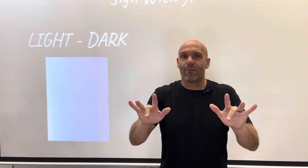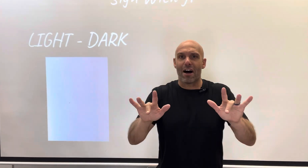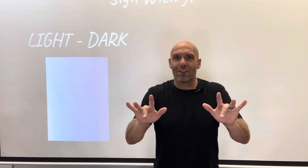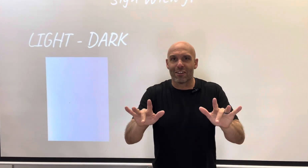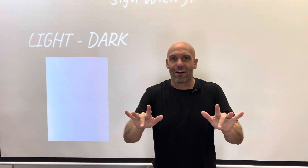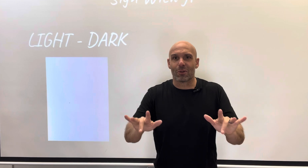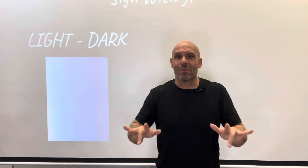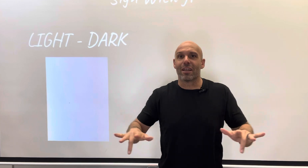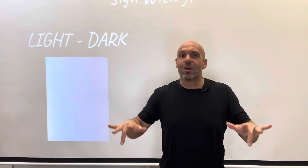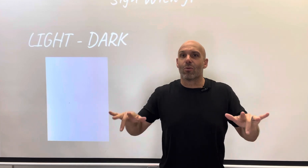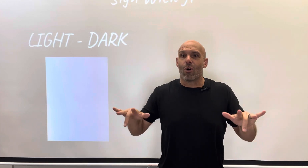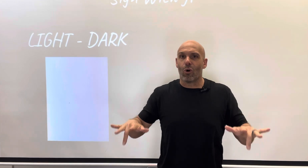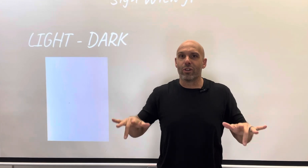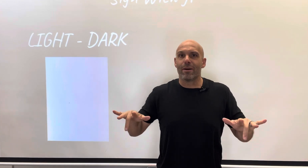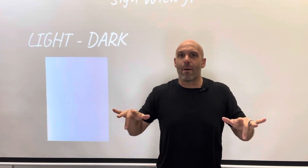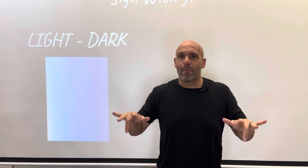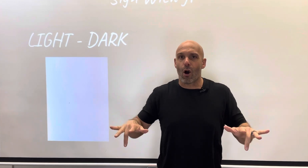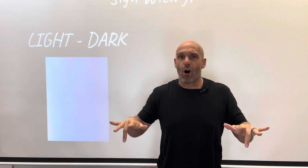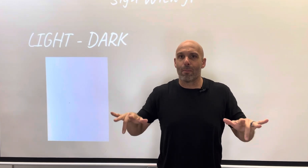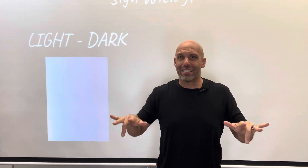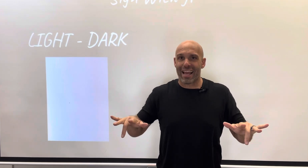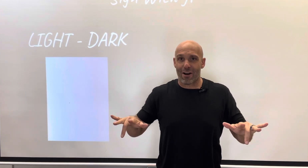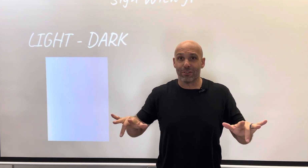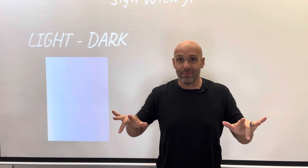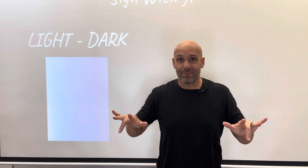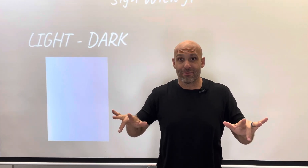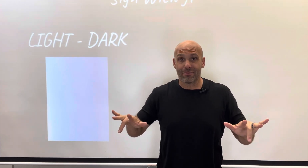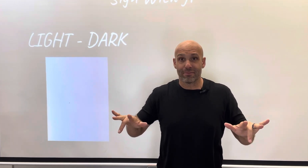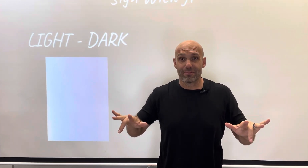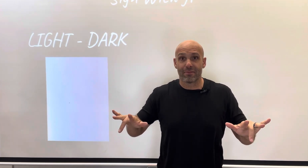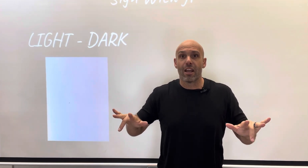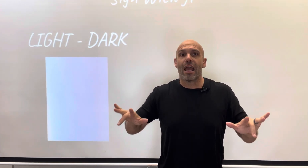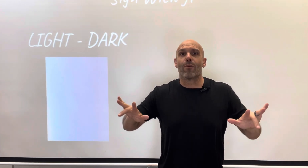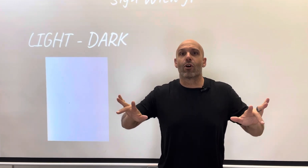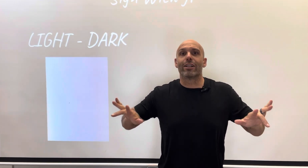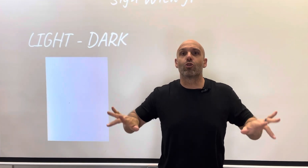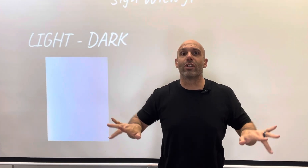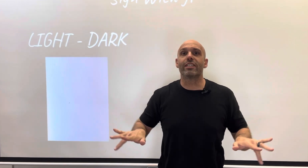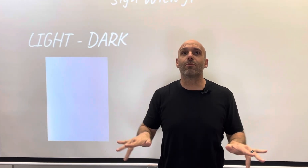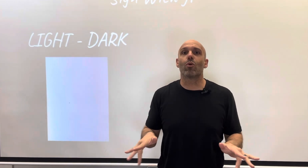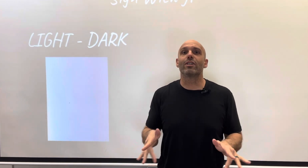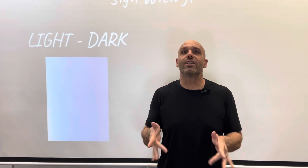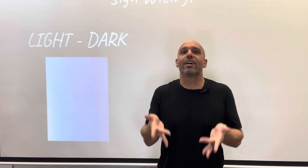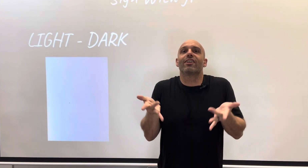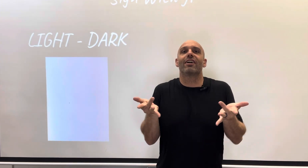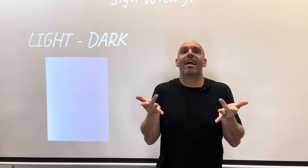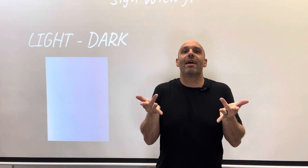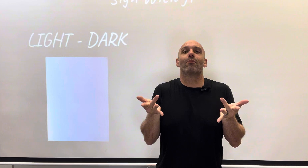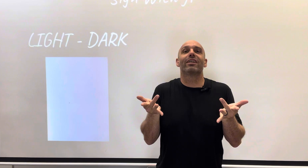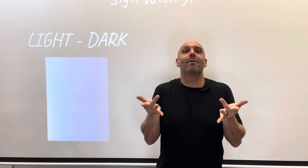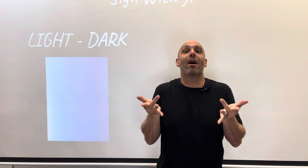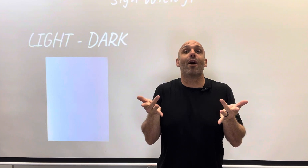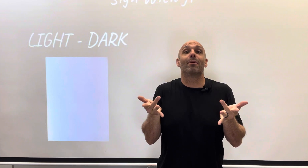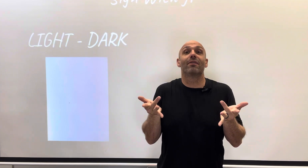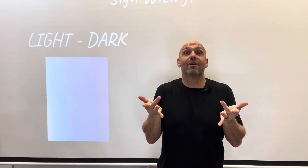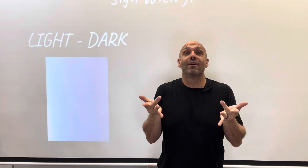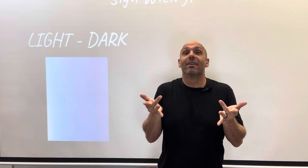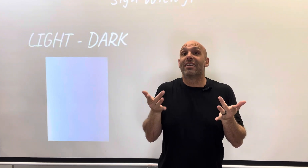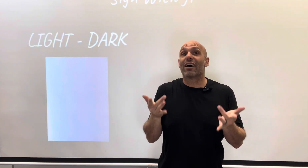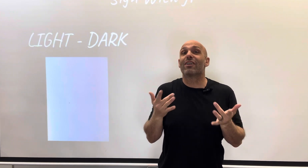follow along with me. Hold them palm down, and we're going to twist them towards each other and bring them up. Now this